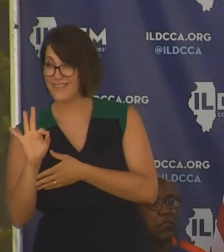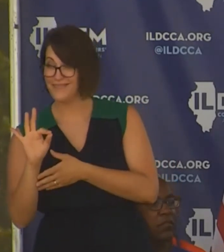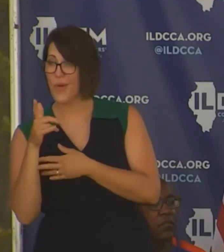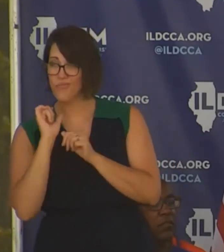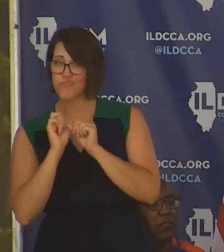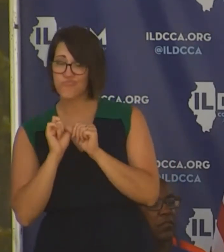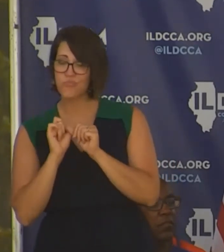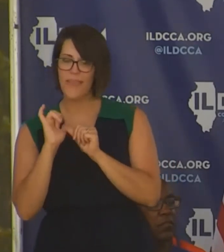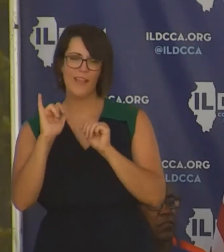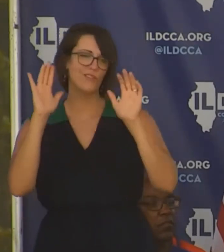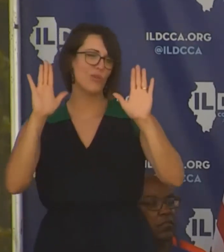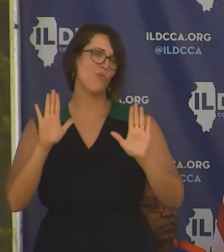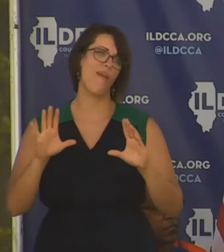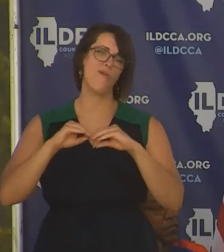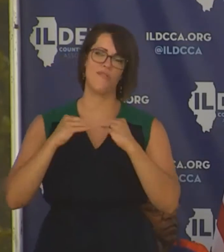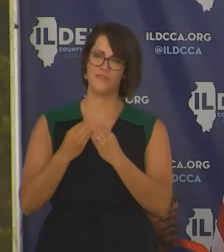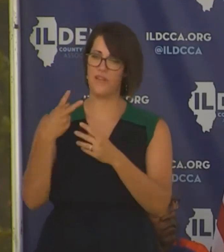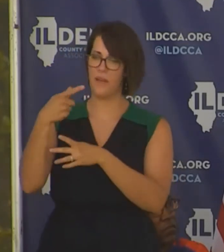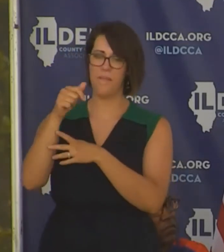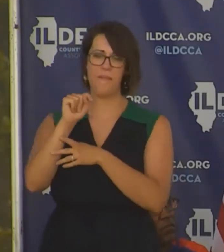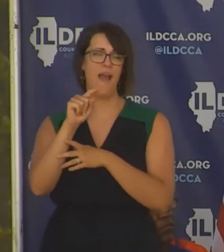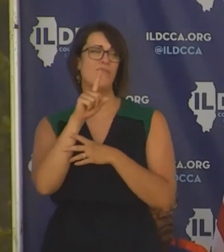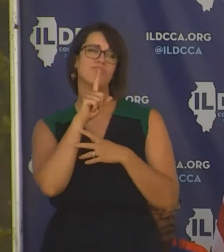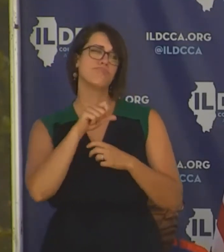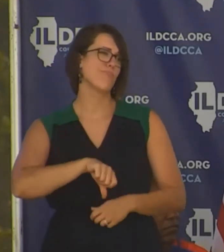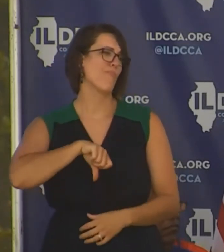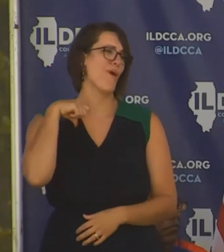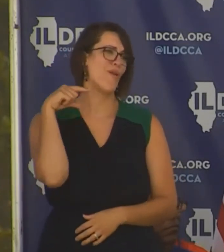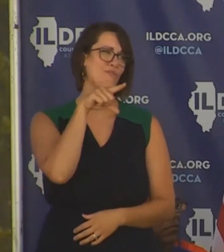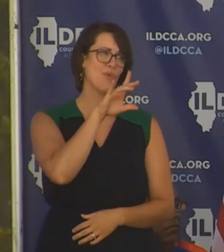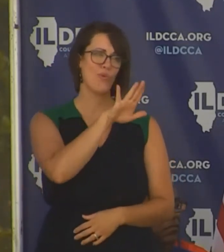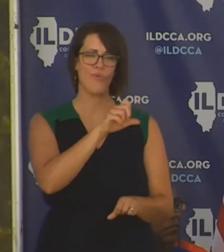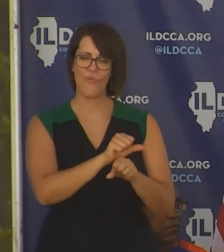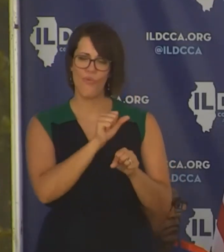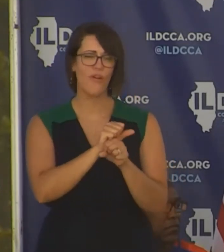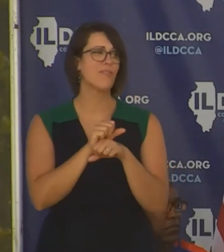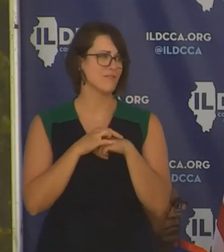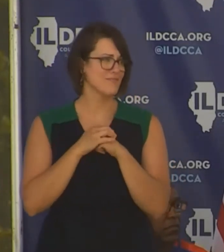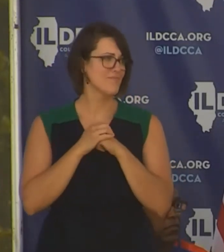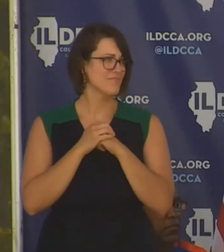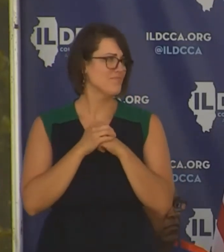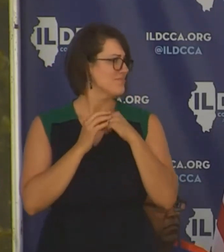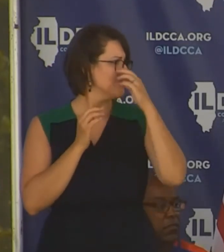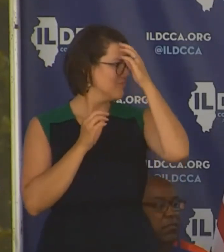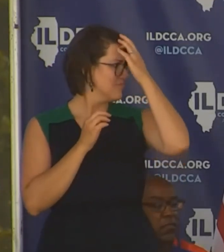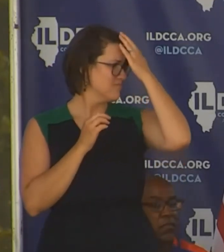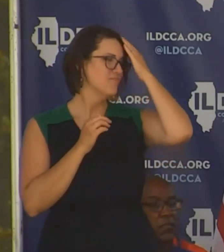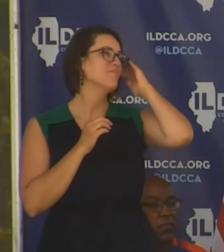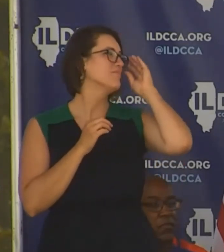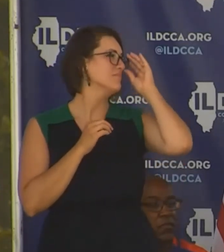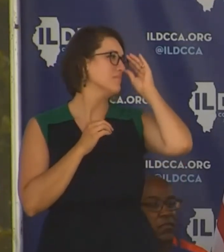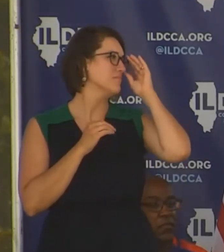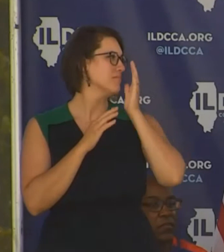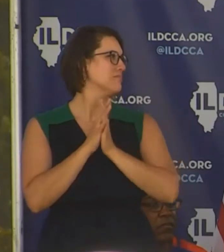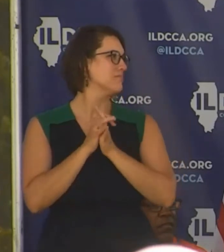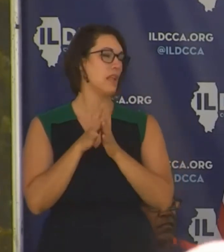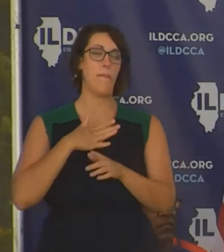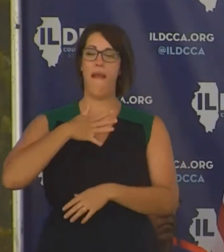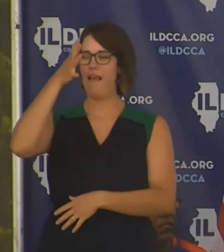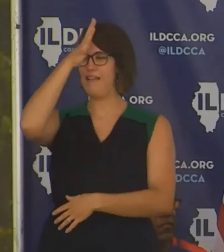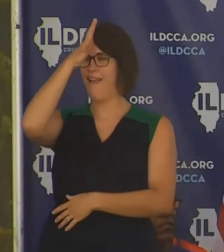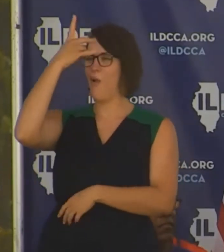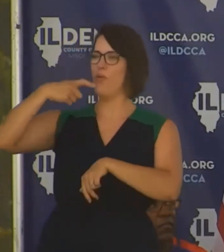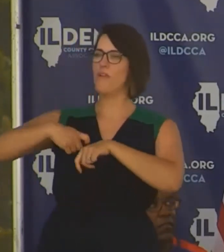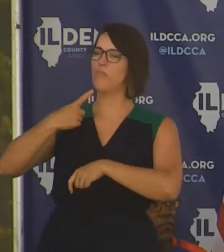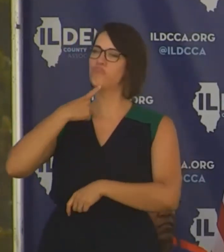great organization, and Pat, we're very proud of you and the work that you're doing with our party. You know, my dad told me one